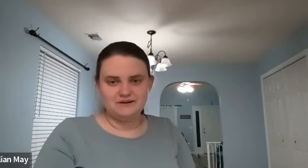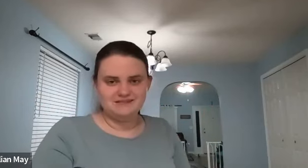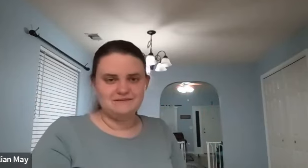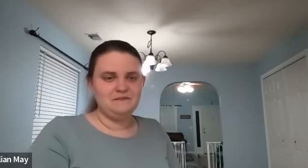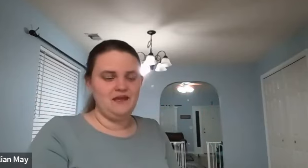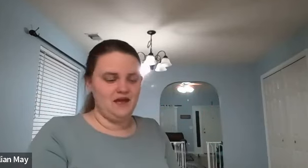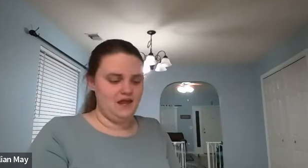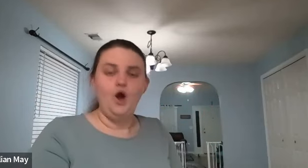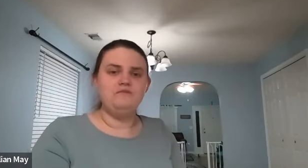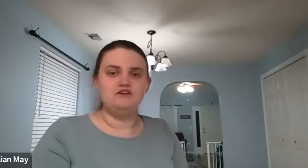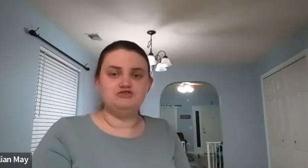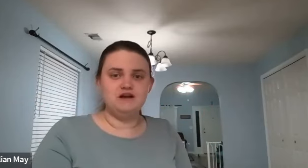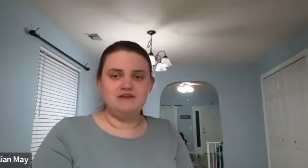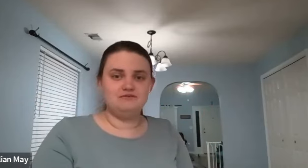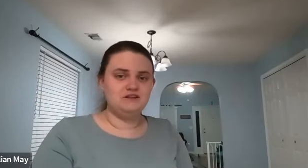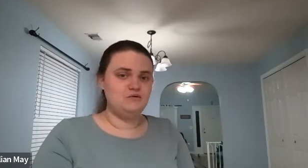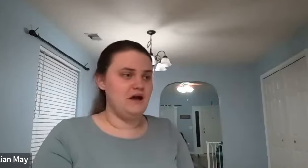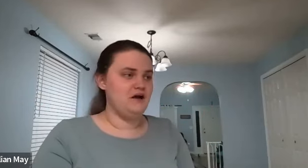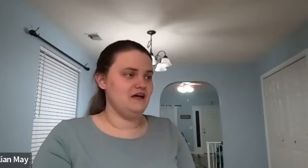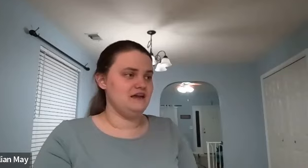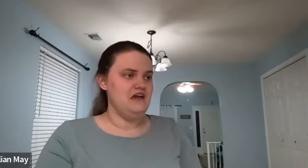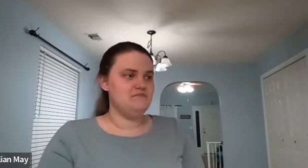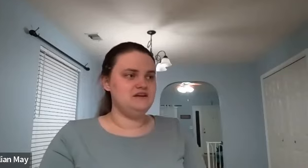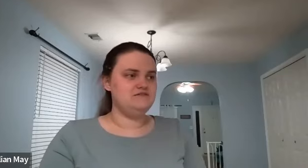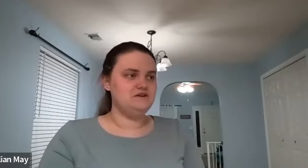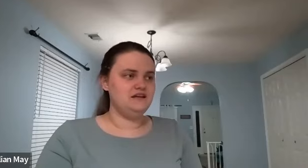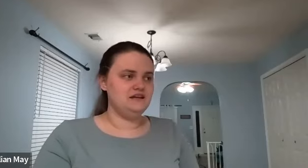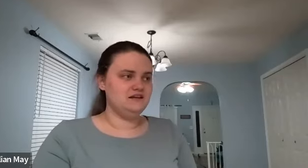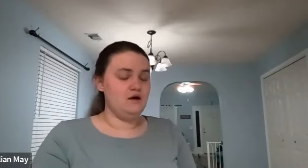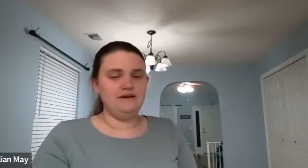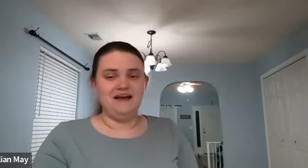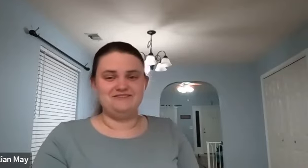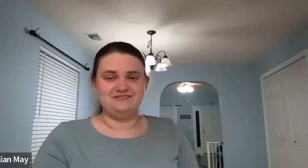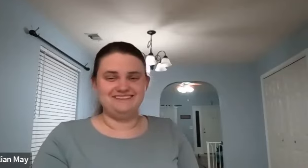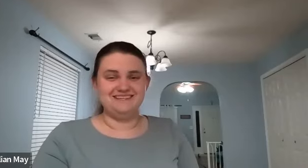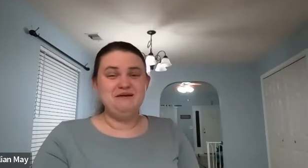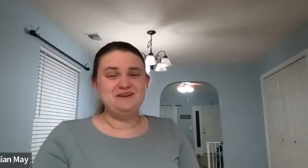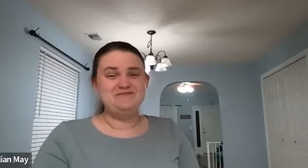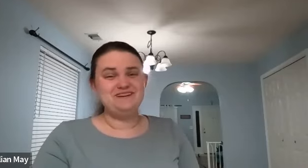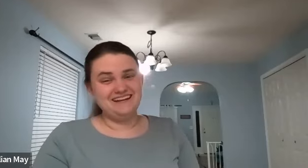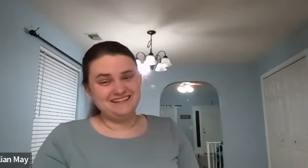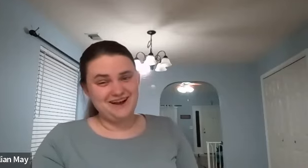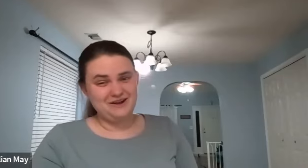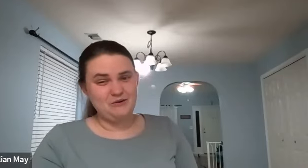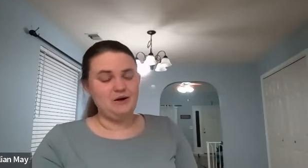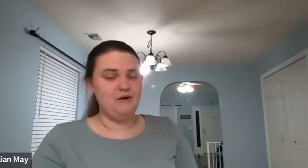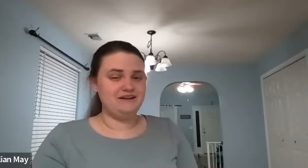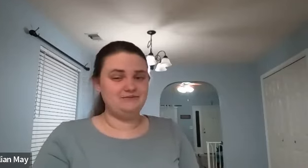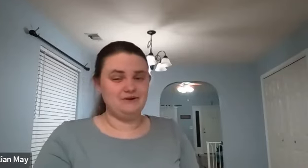anyways. And hope that you do not have a really wild, like Bigfoot eating it. Oh wait, no, I have a shirt like this. Bigfoot eating a taco